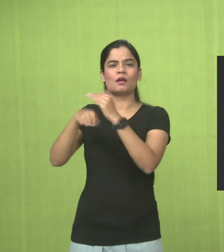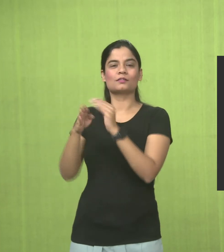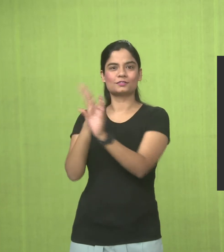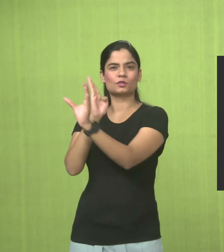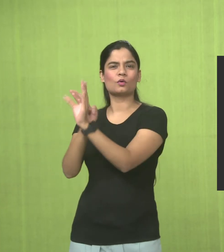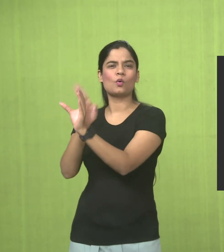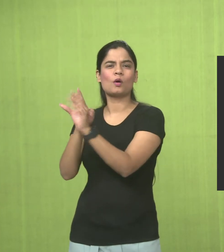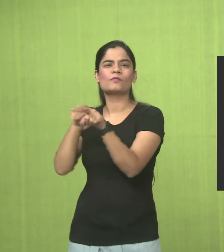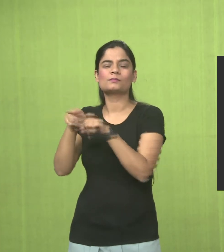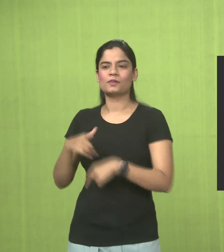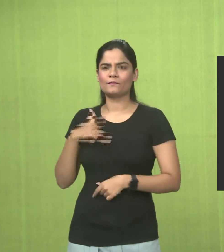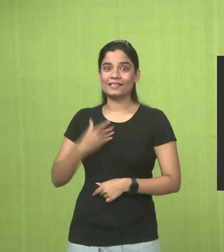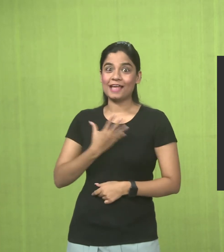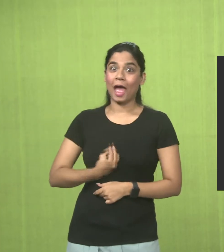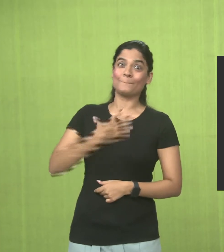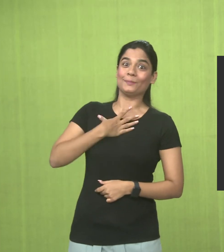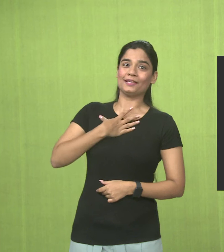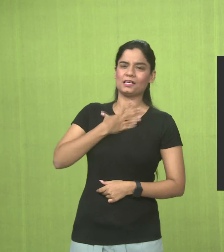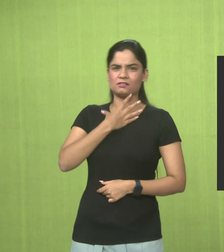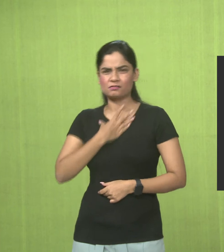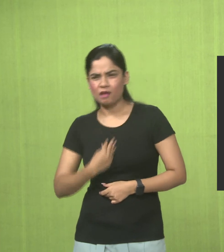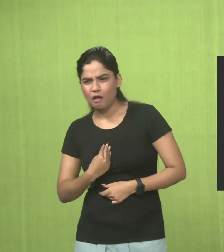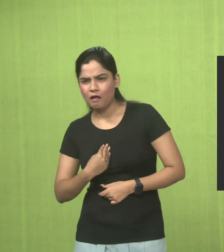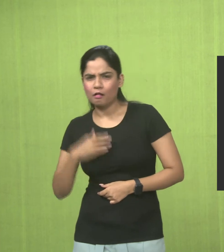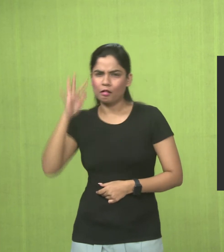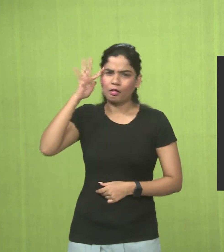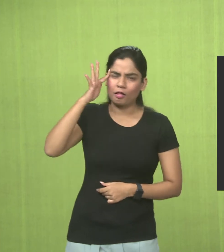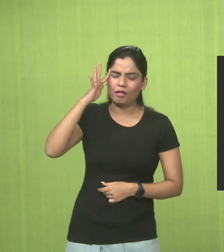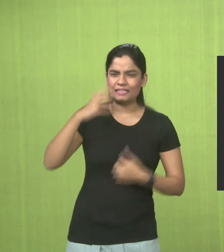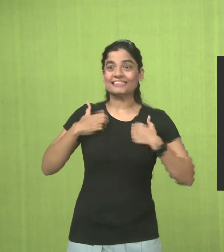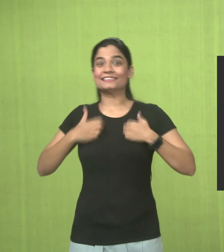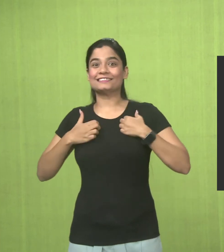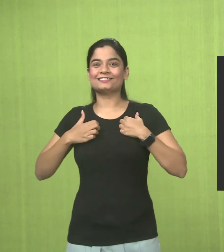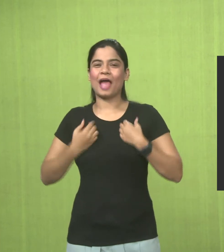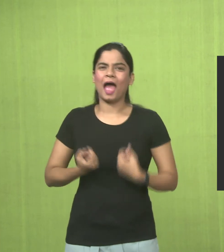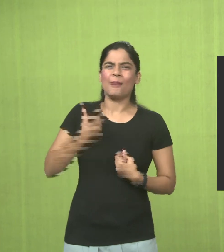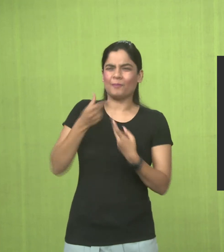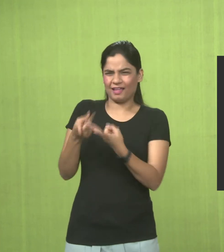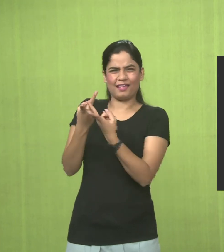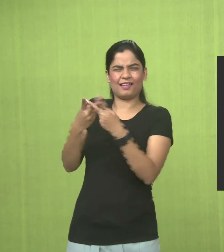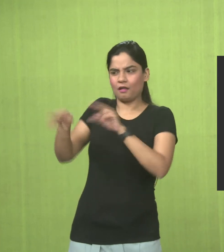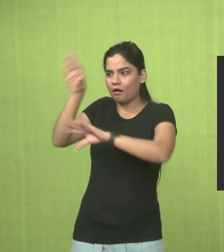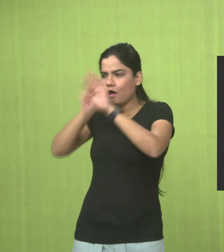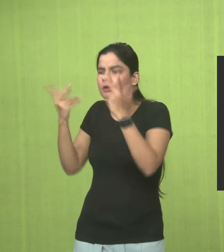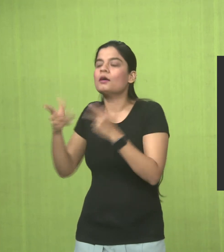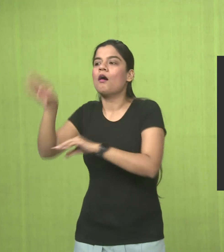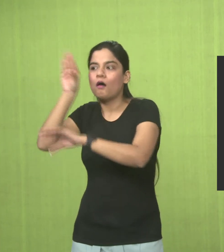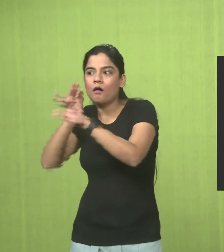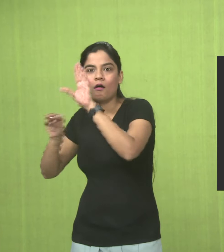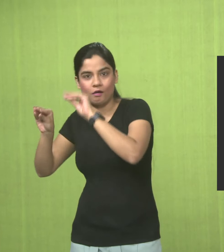social sciences. Psychology helps us in understanding the emotions of the family, happiness, sadness,